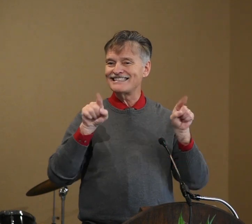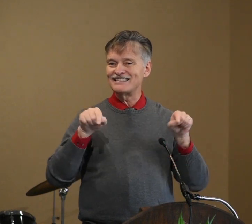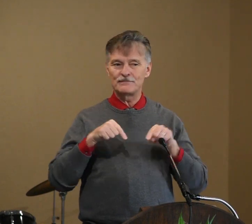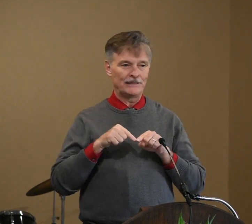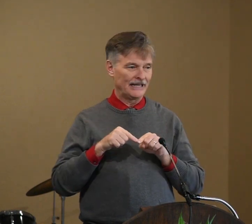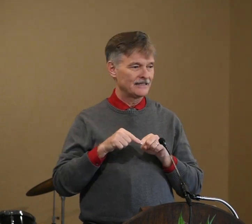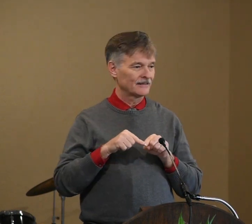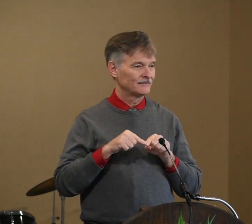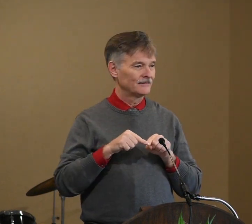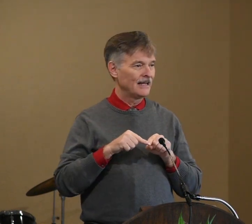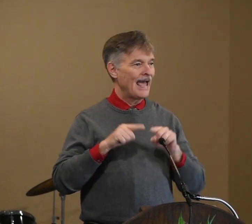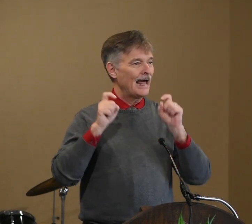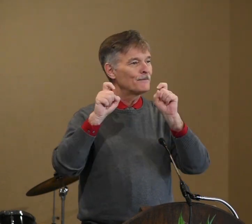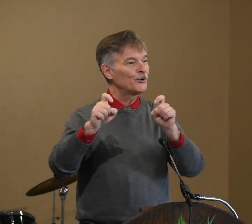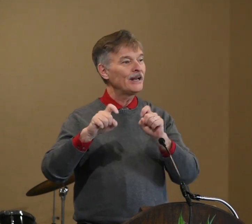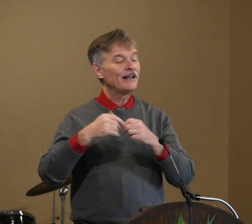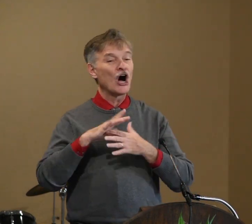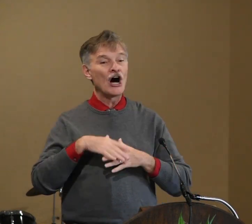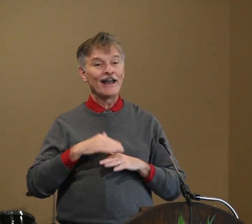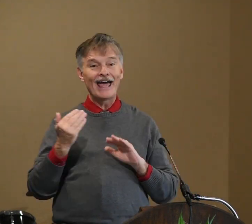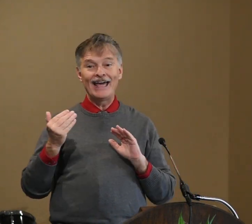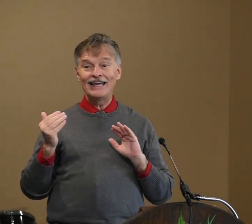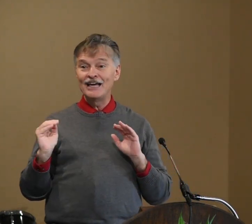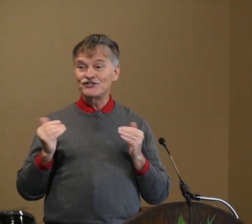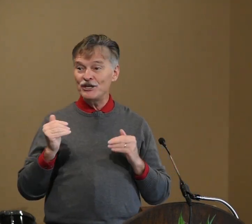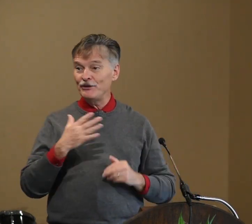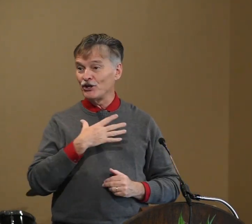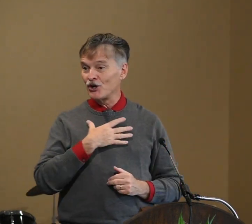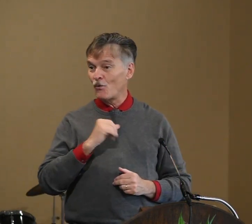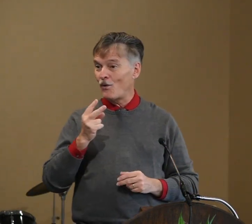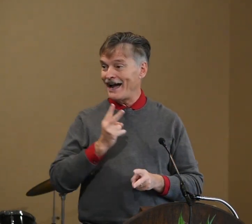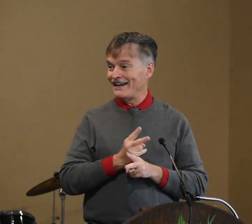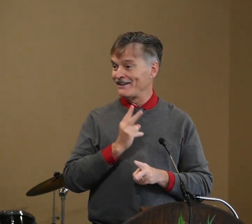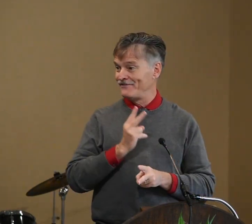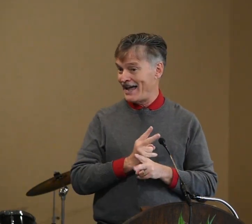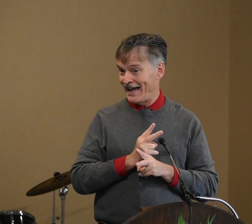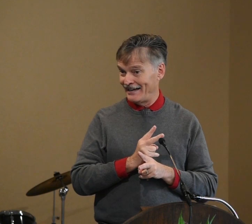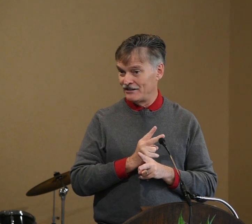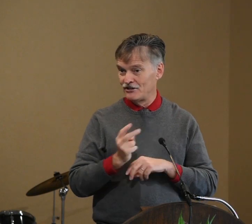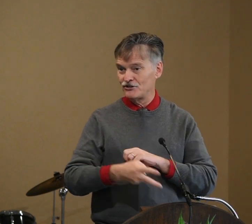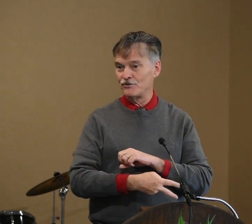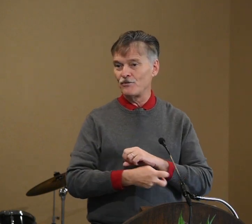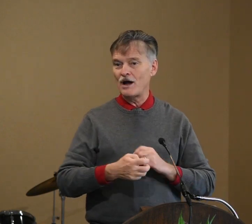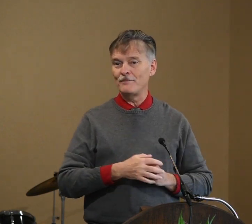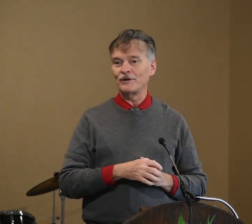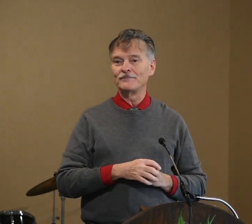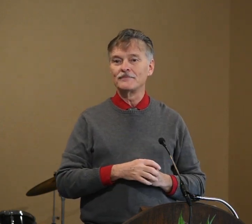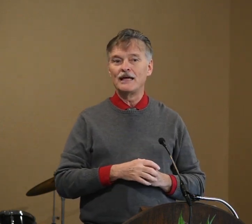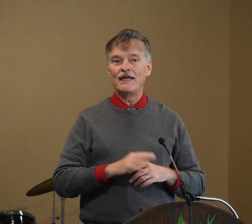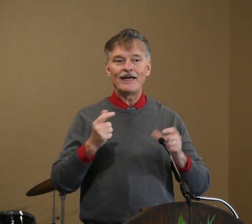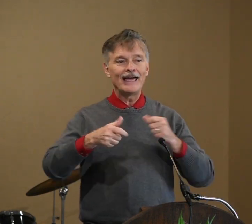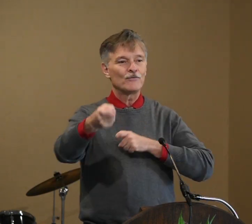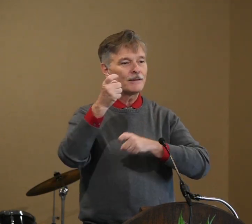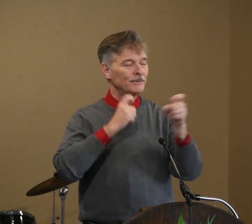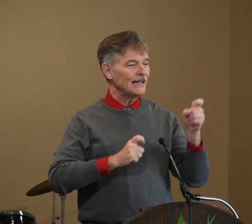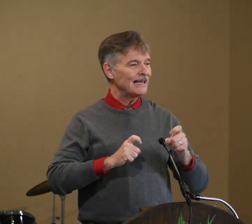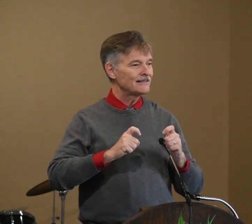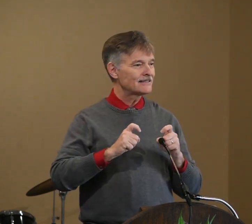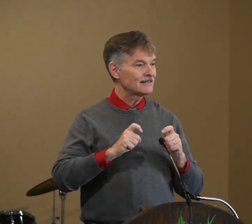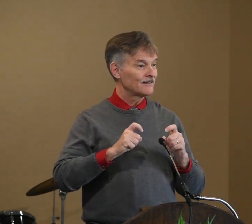license plate and put it on a similar white van to do the robbery. They had replaced